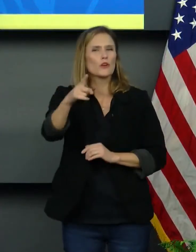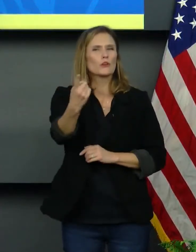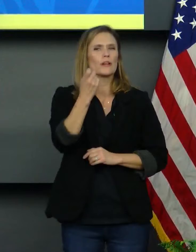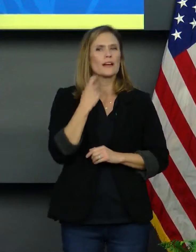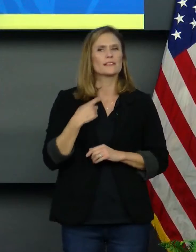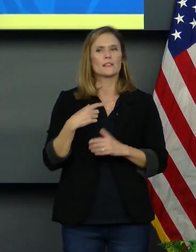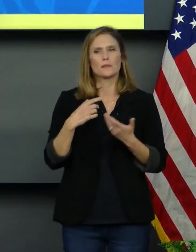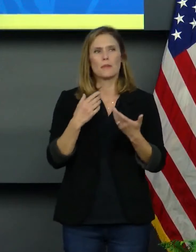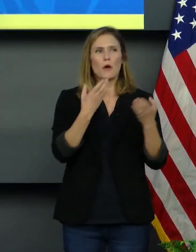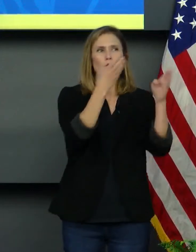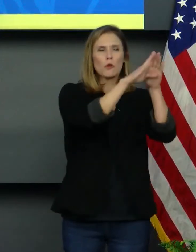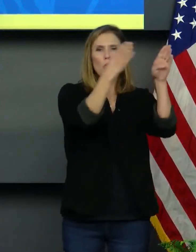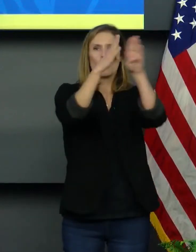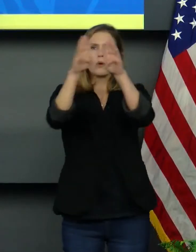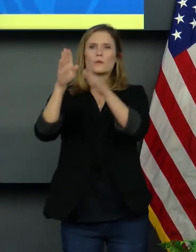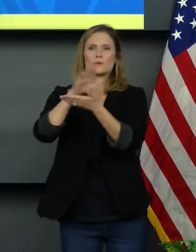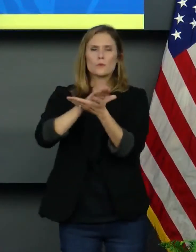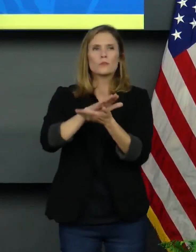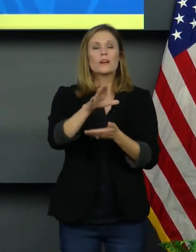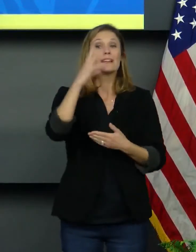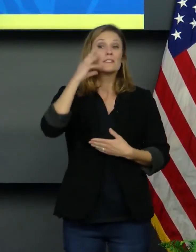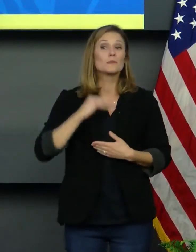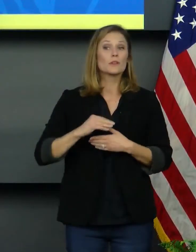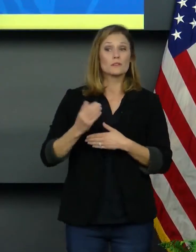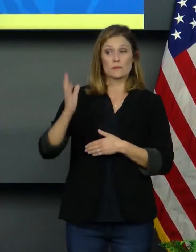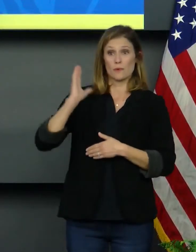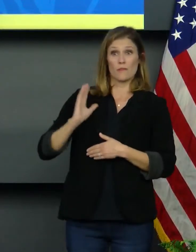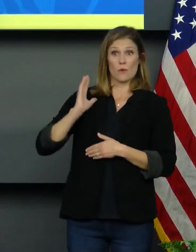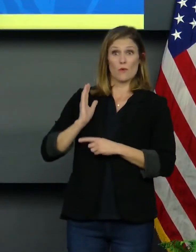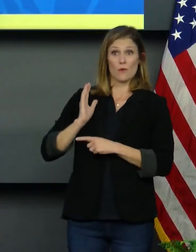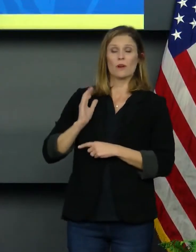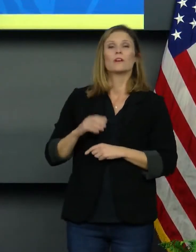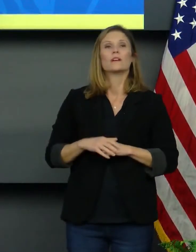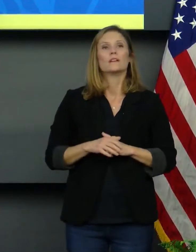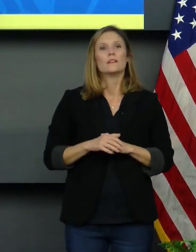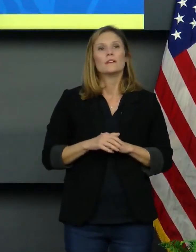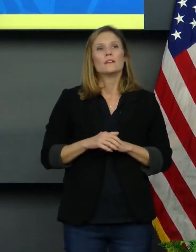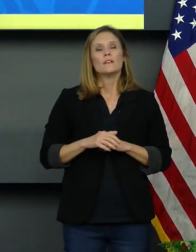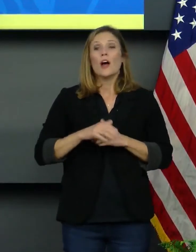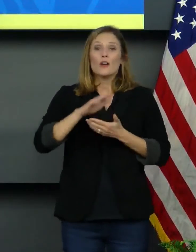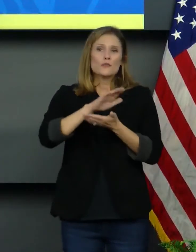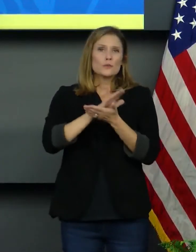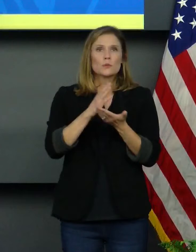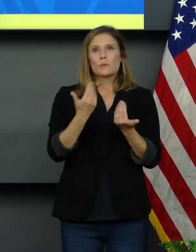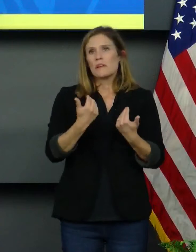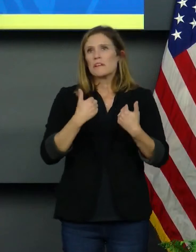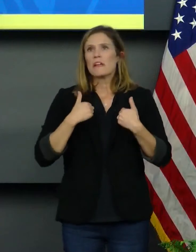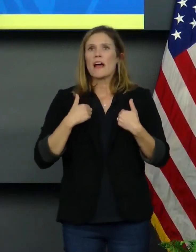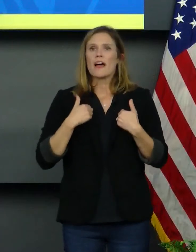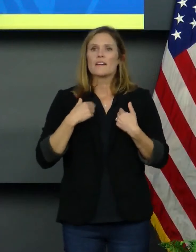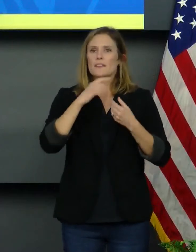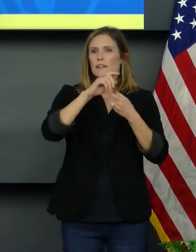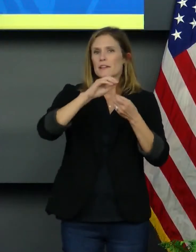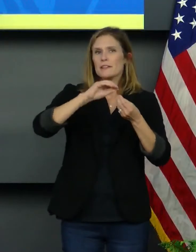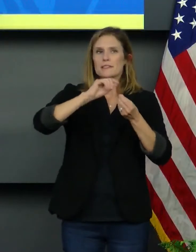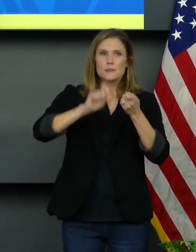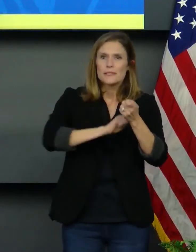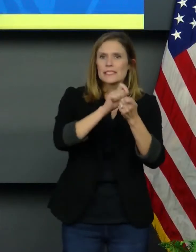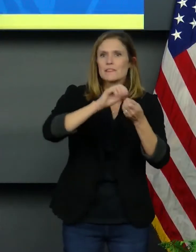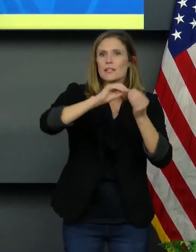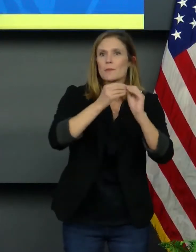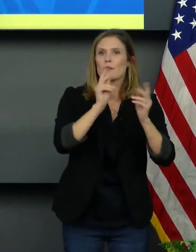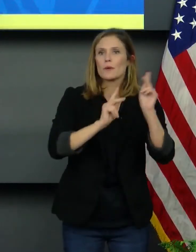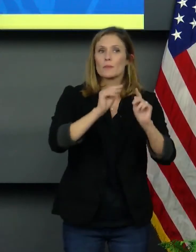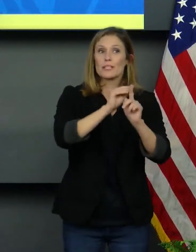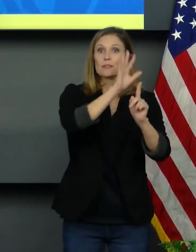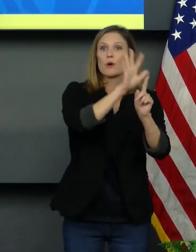about closures and so forth, what we experienced last time is a school would have so many number of people who were